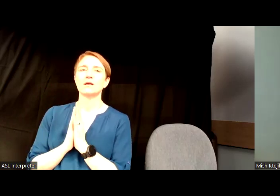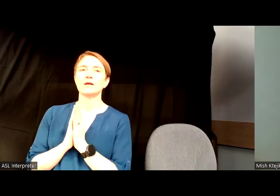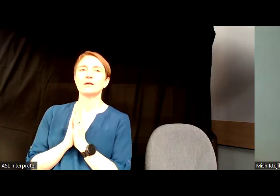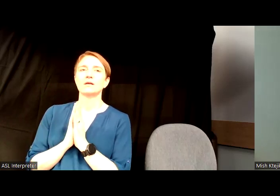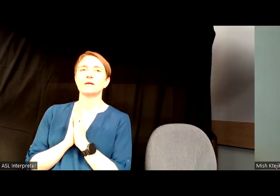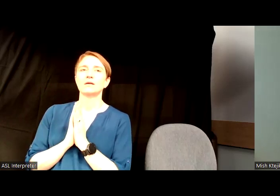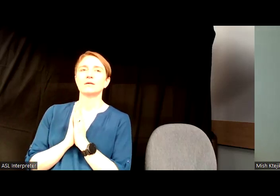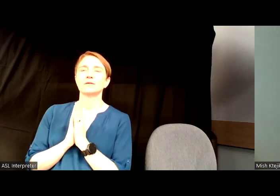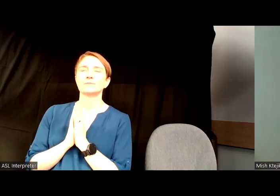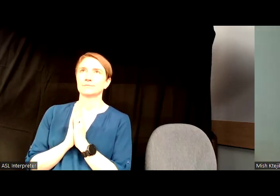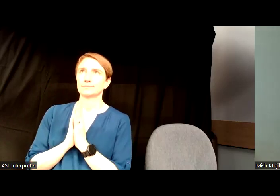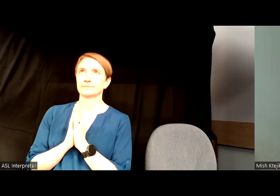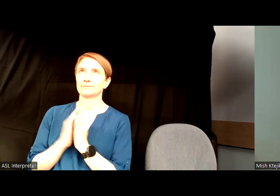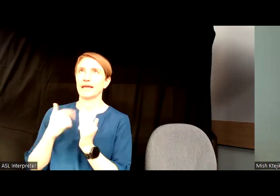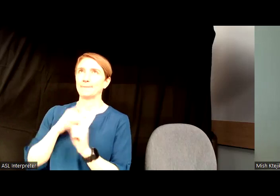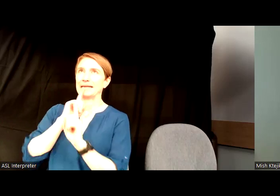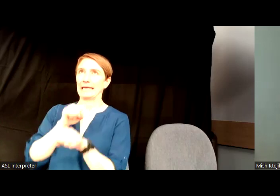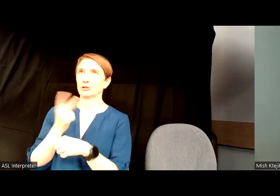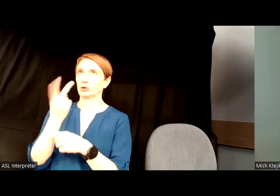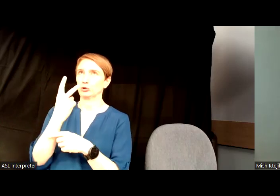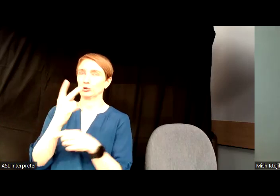I think I'm going to answer this in two pieces.